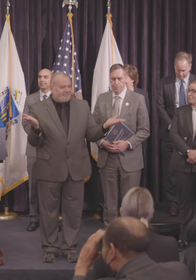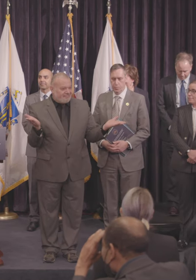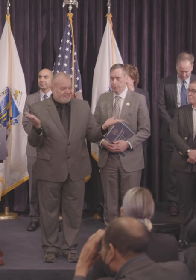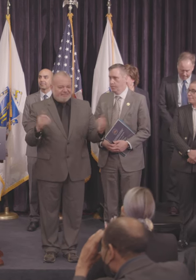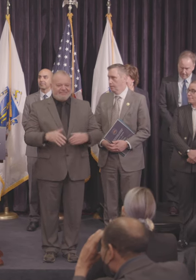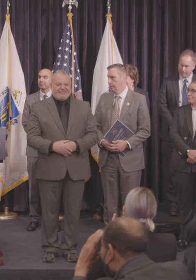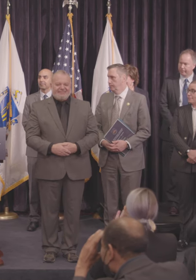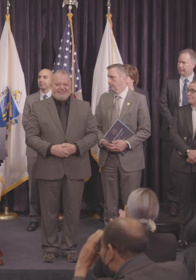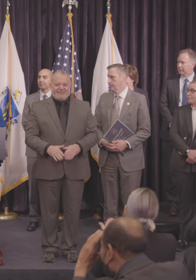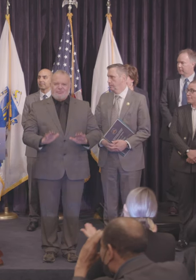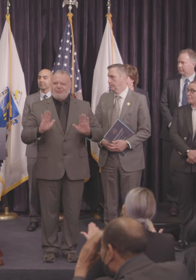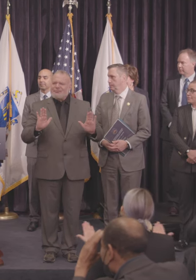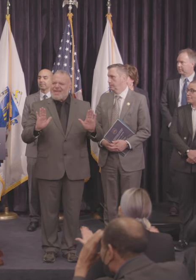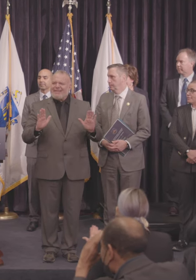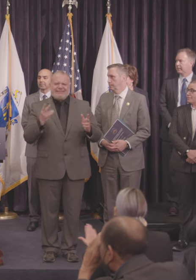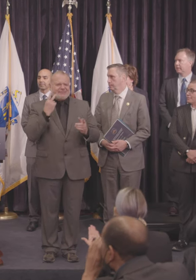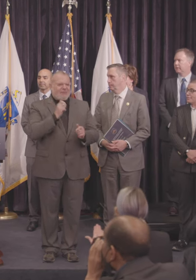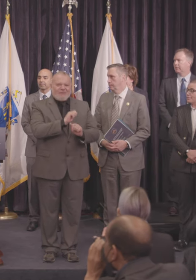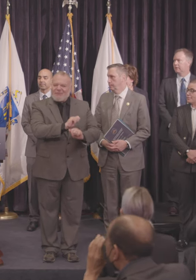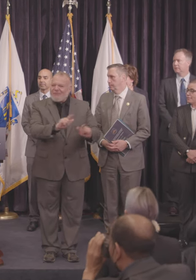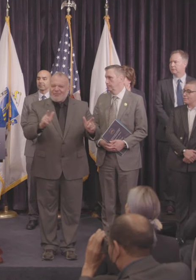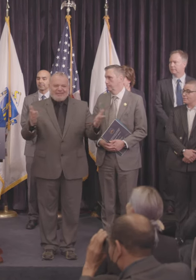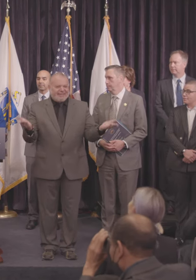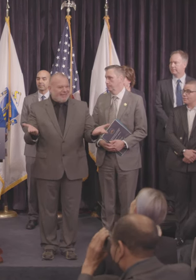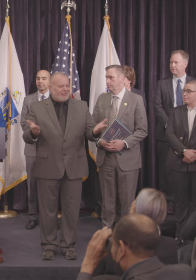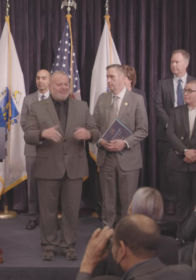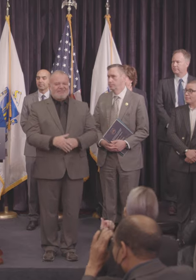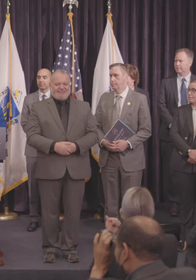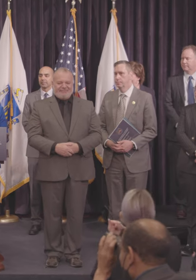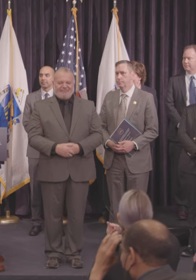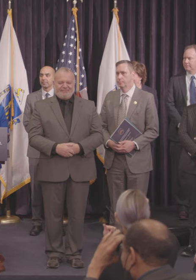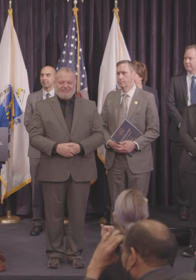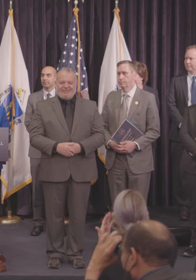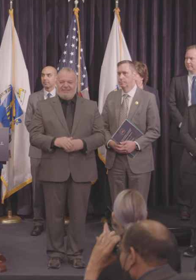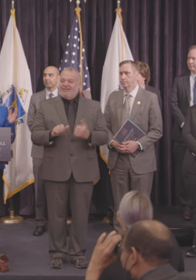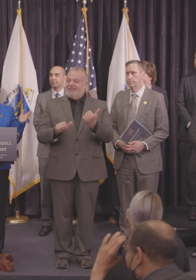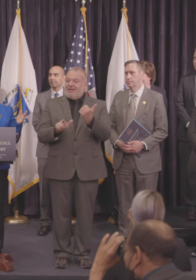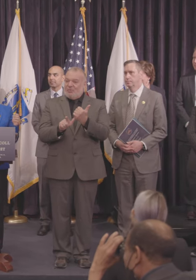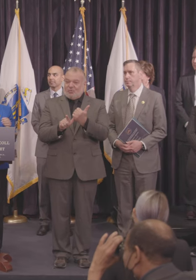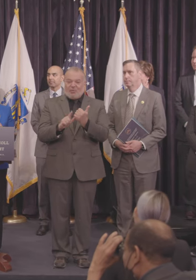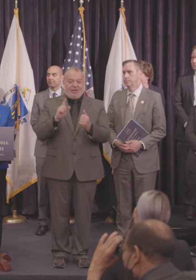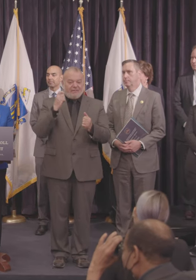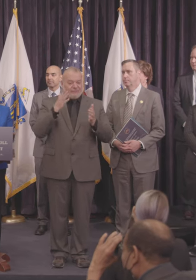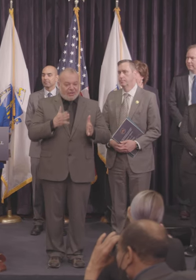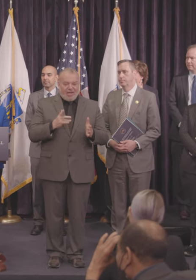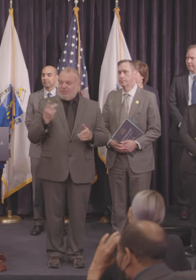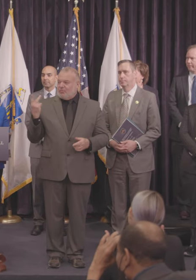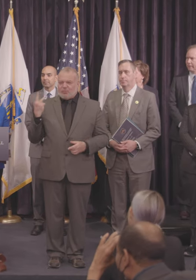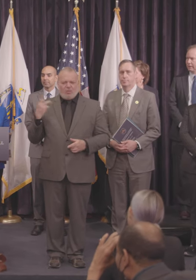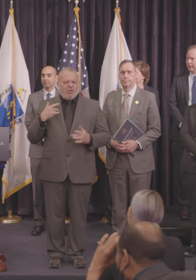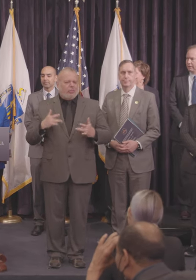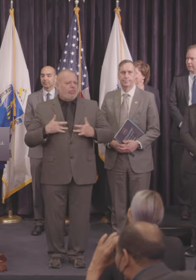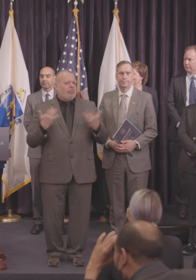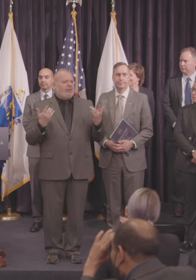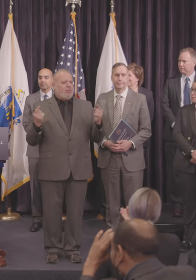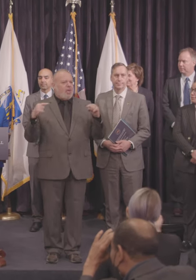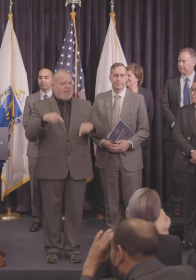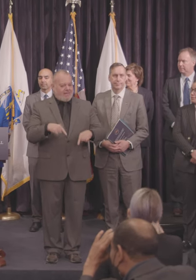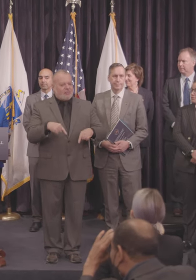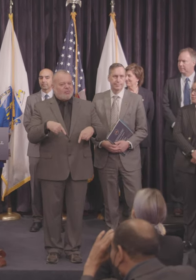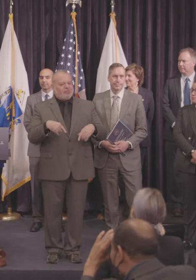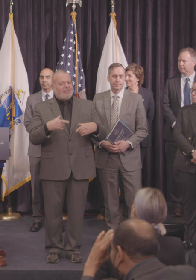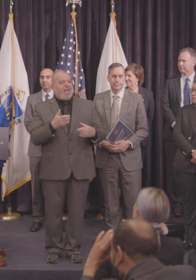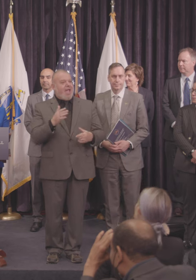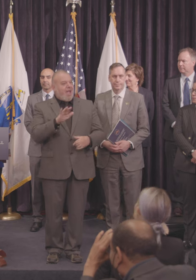Great to see everyone. The Lieutenant Governor and I are pleased to be here today with our team, members of the Cabinet, to present